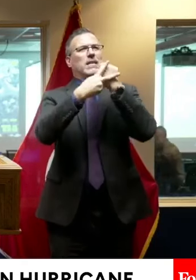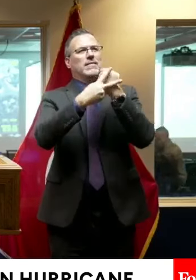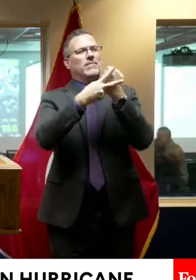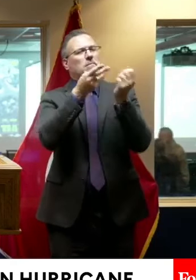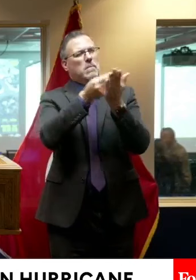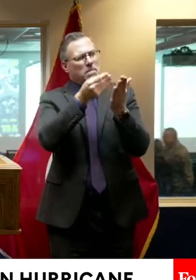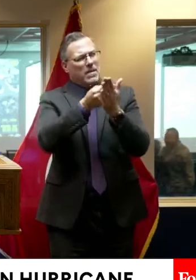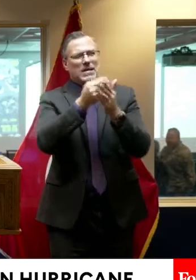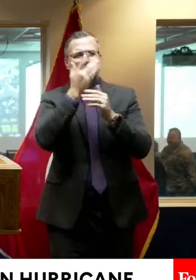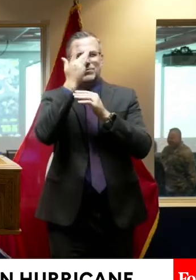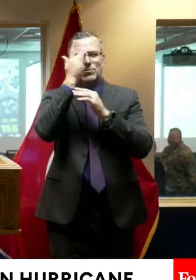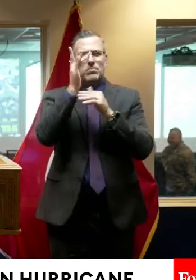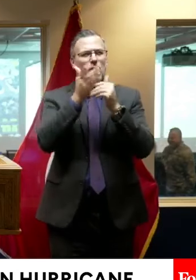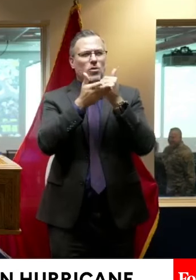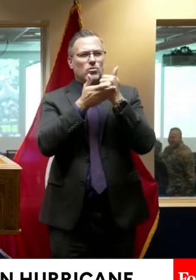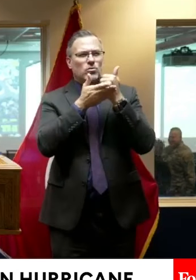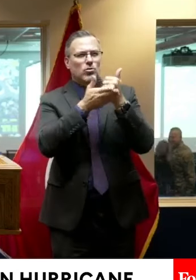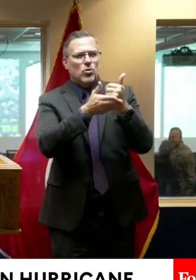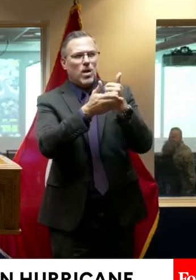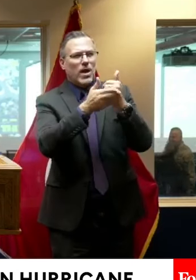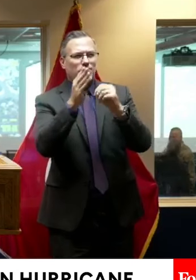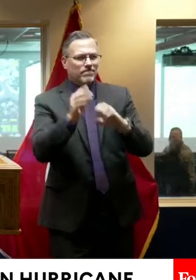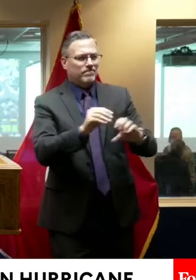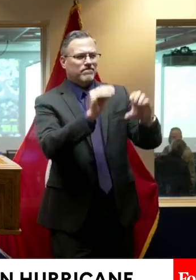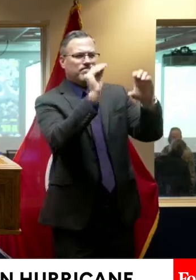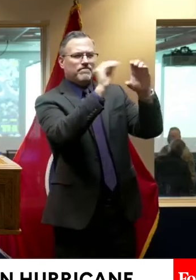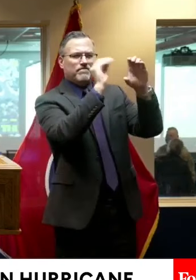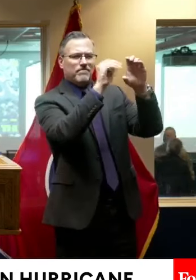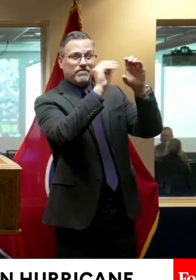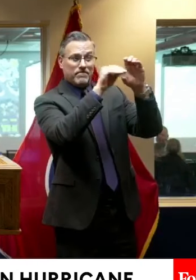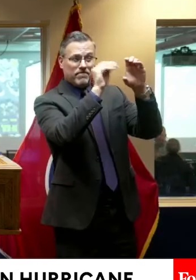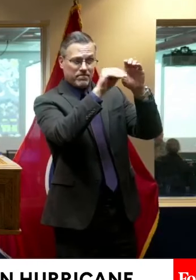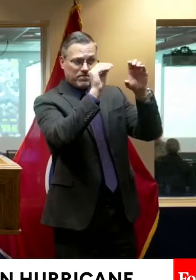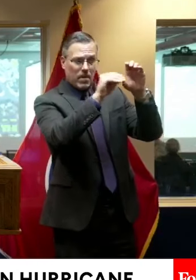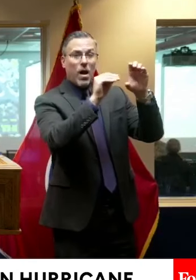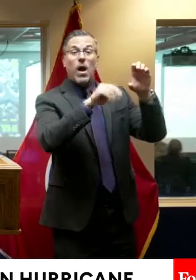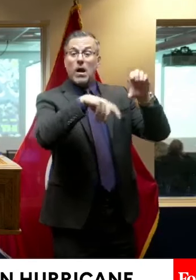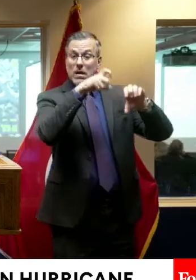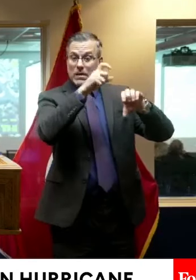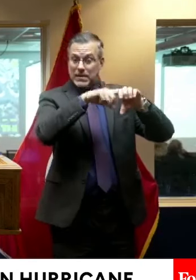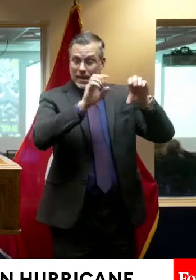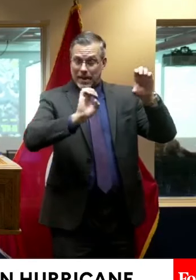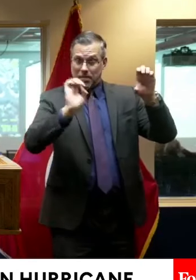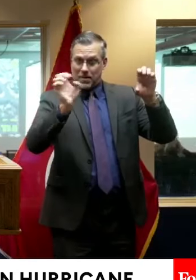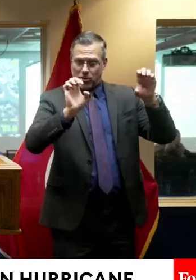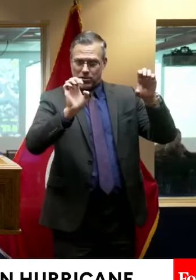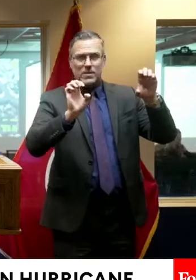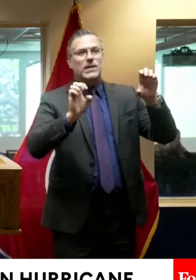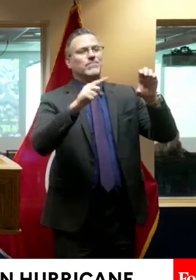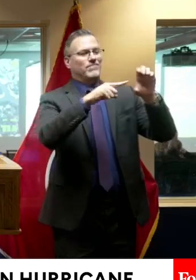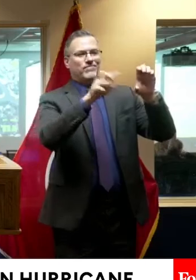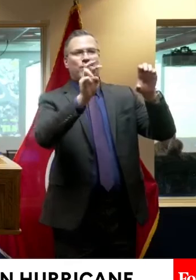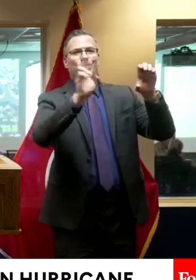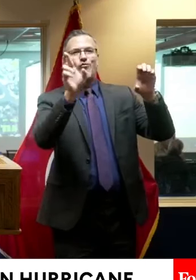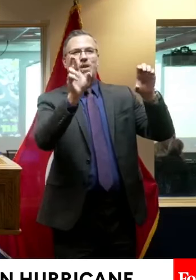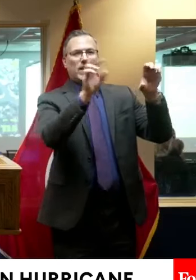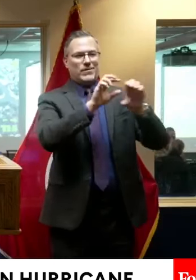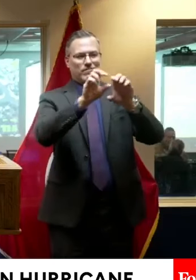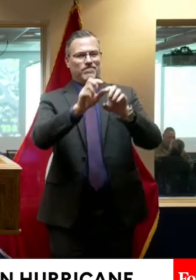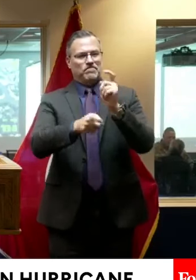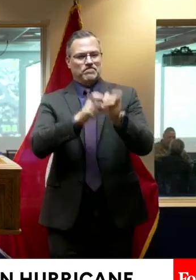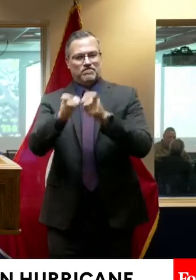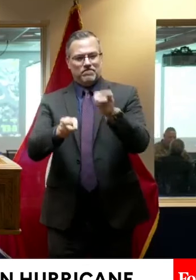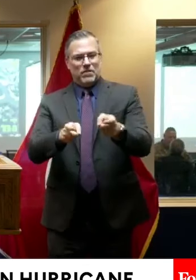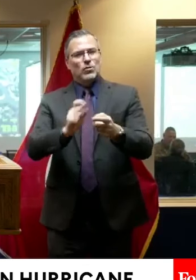us to tap resources when we need them for just for purposes like this. So we're pleased that we're able to roll out the HEAL